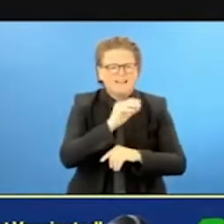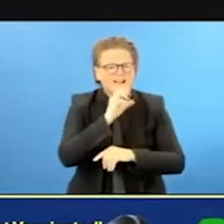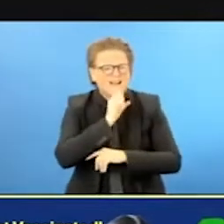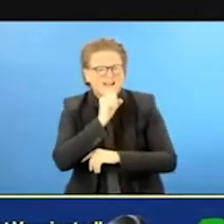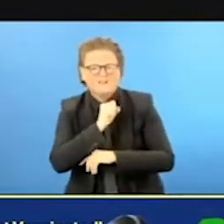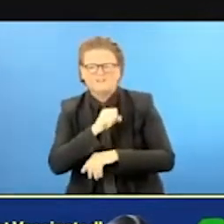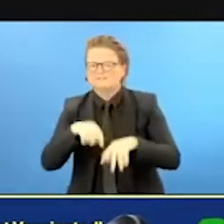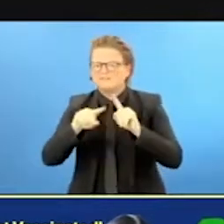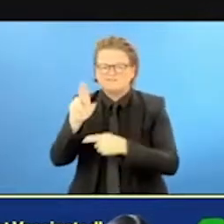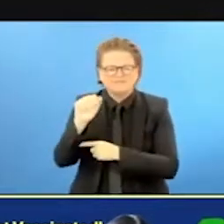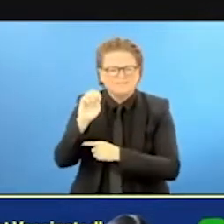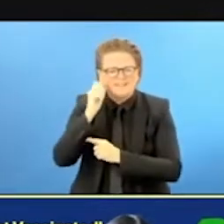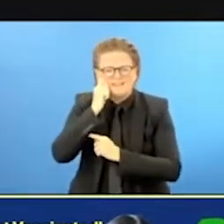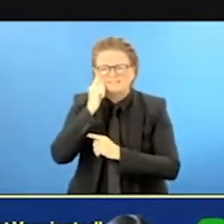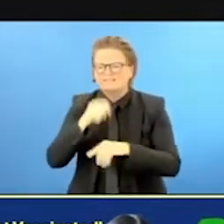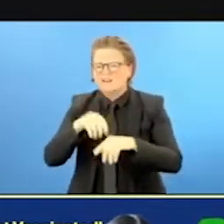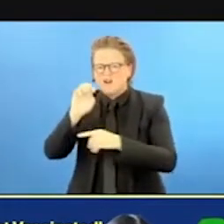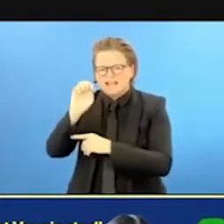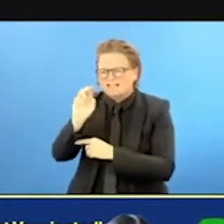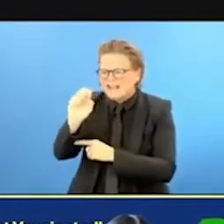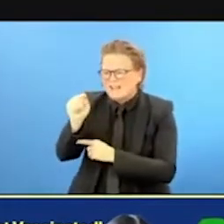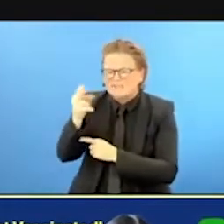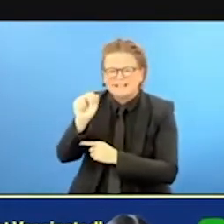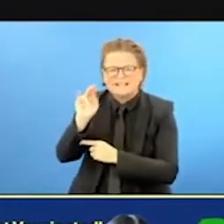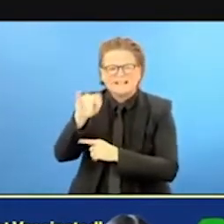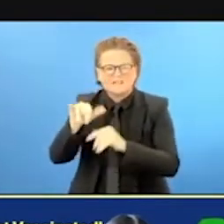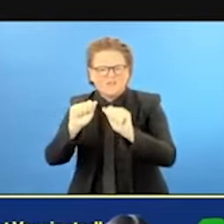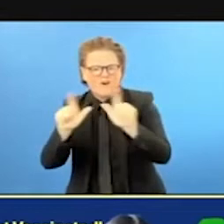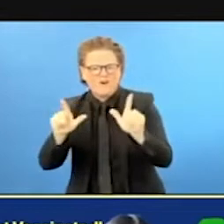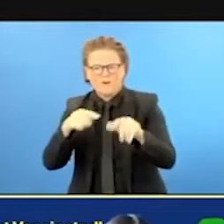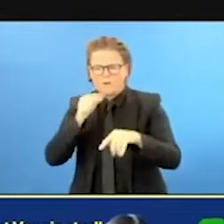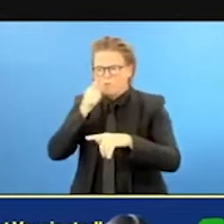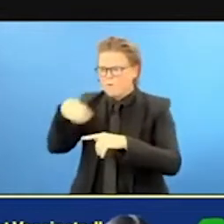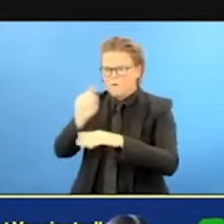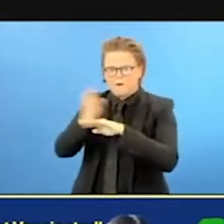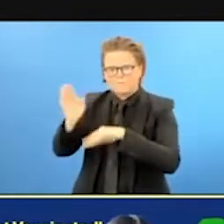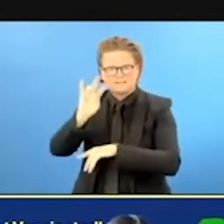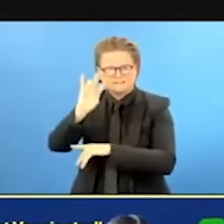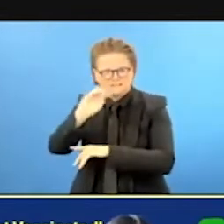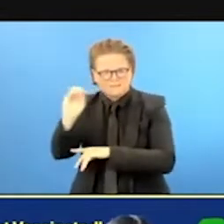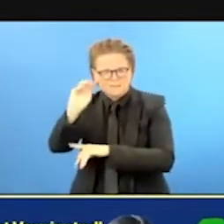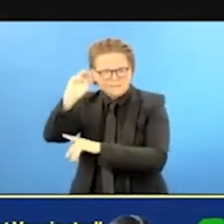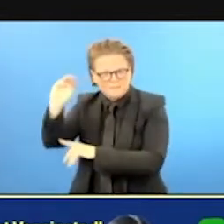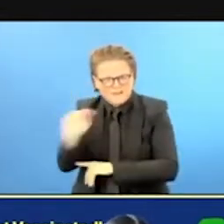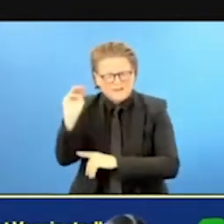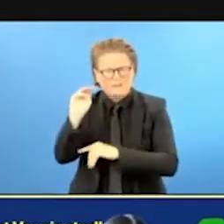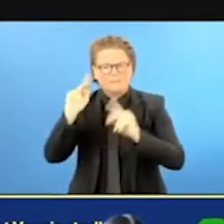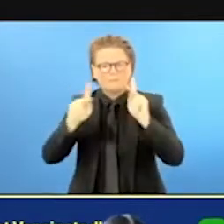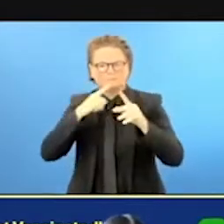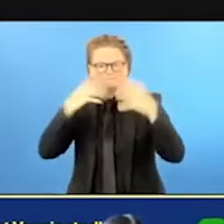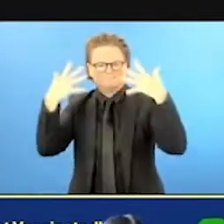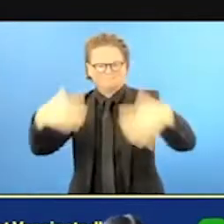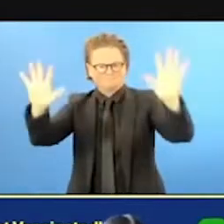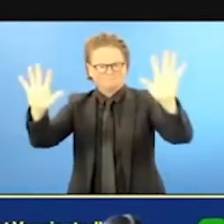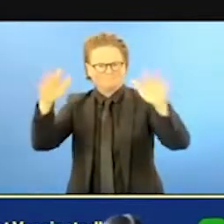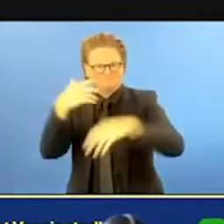70 million people have received at least 1 dose of COVID-19 vaccine, and there have been no deaths attributable